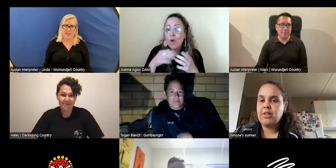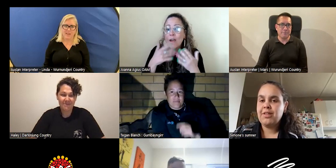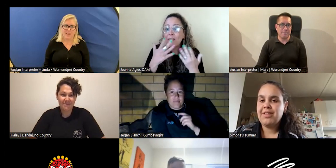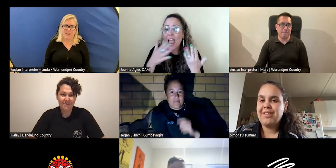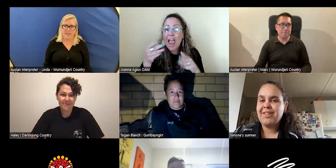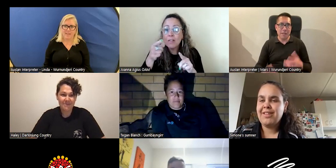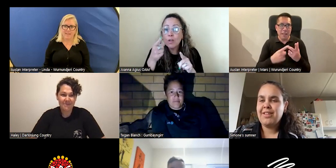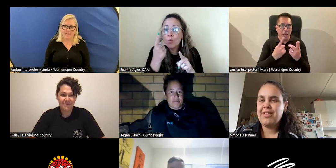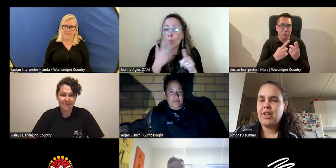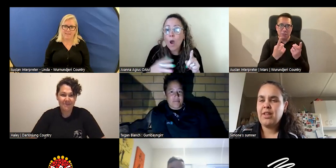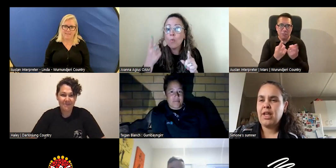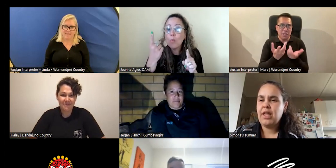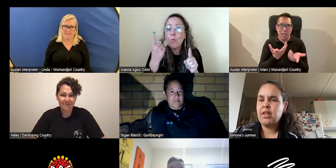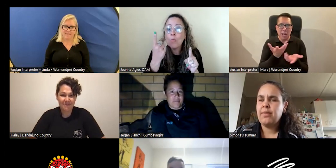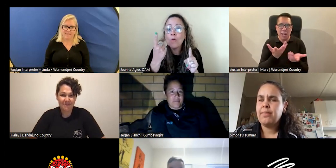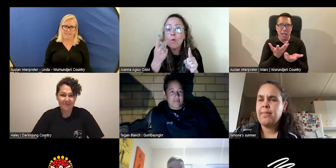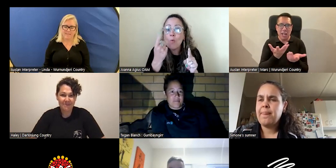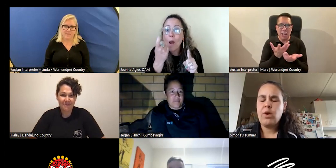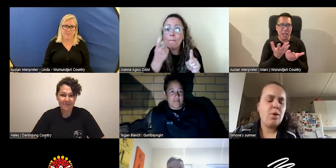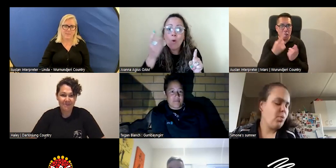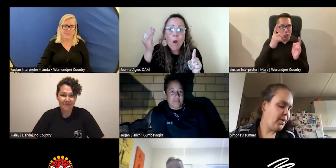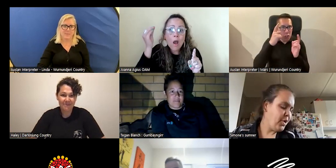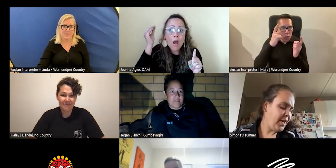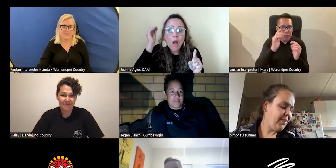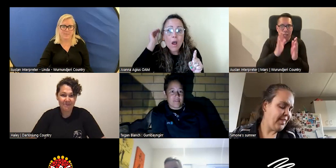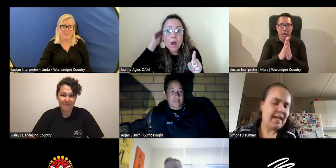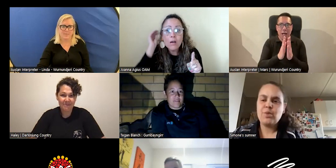Anything else around concerns around